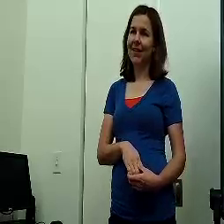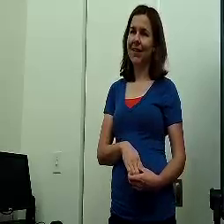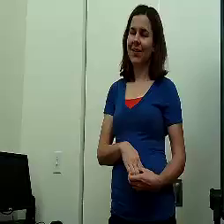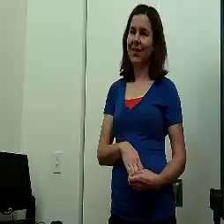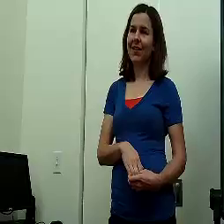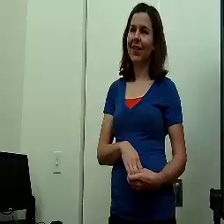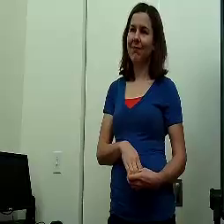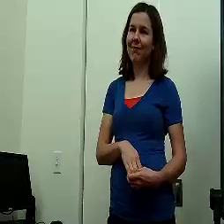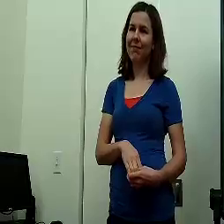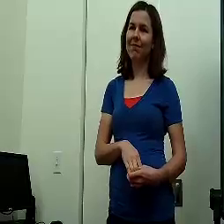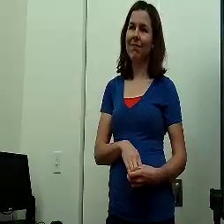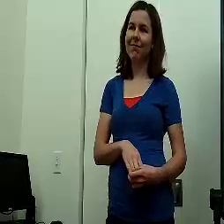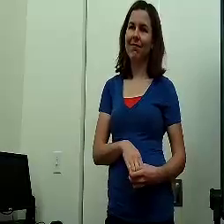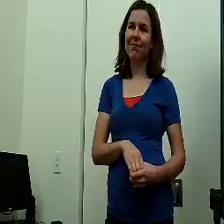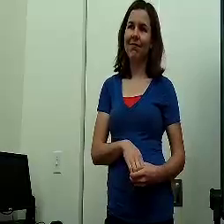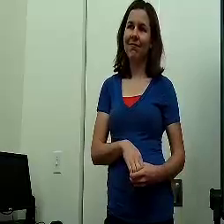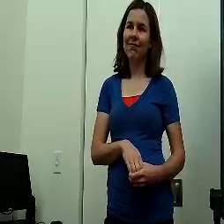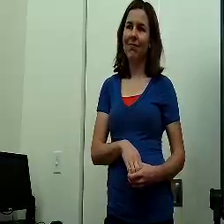R. Yeah. Connect.